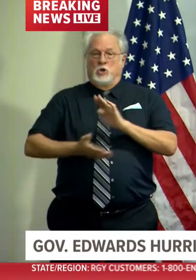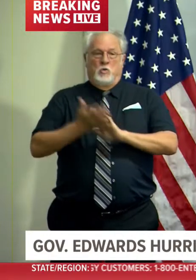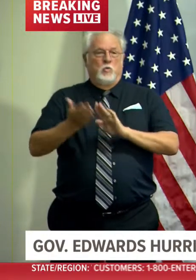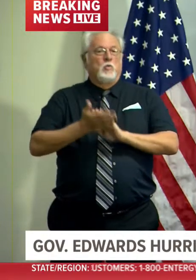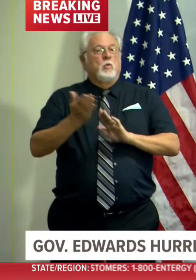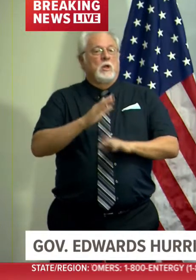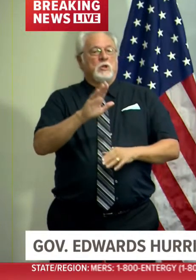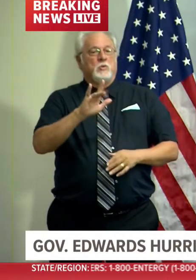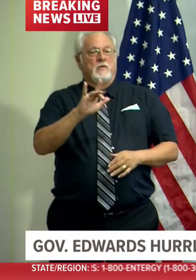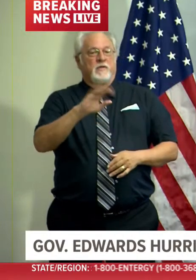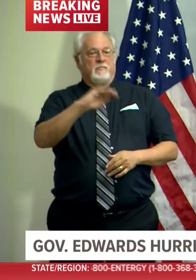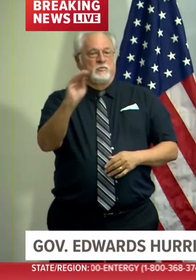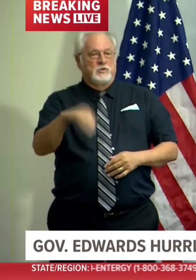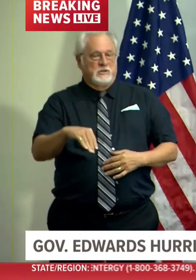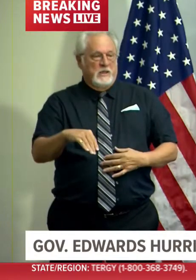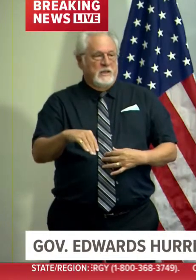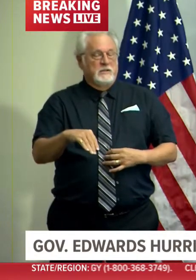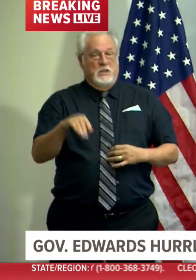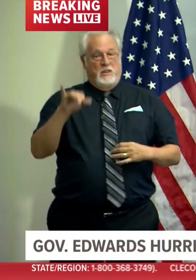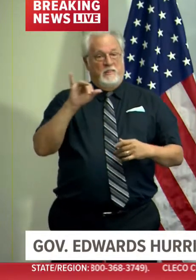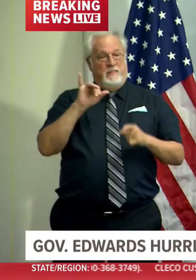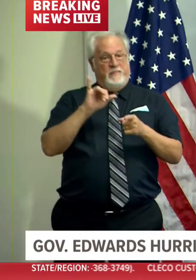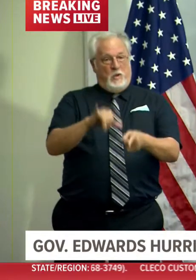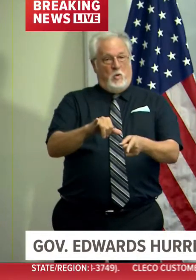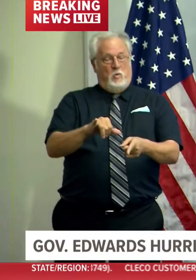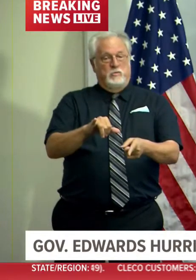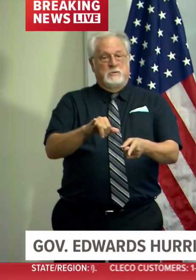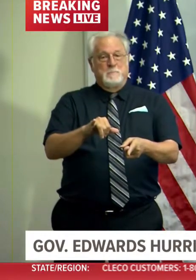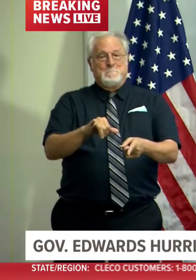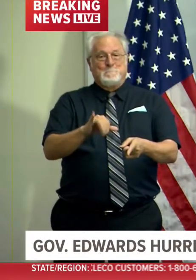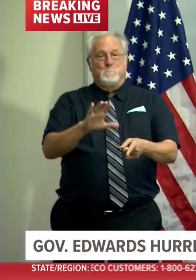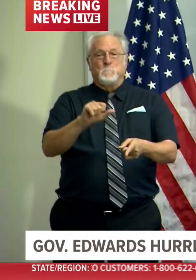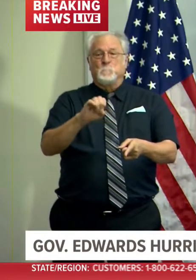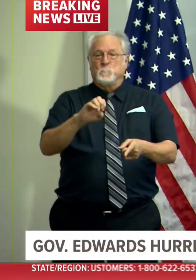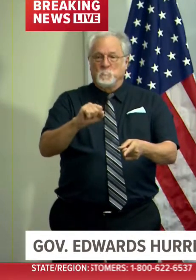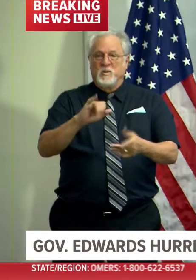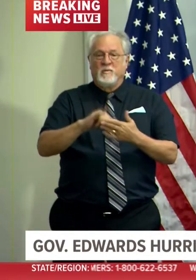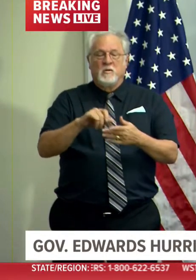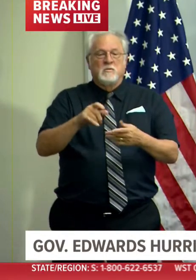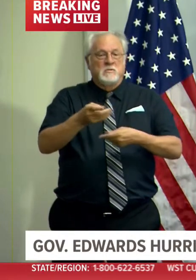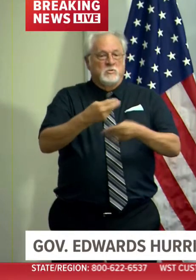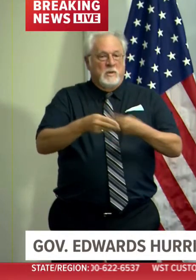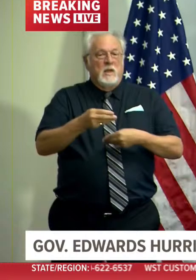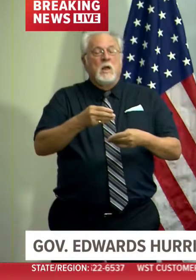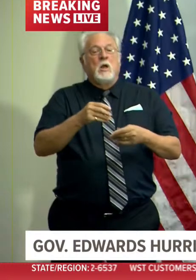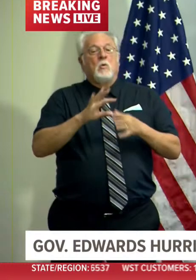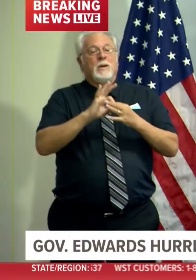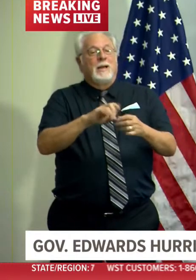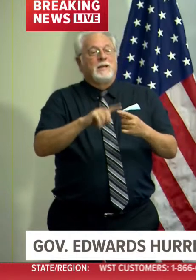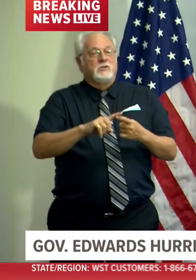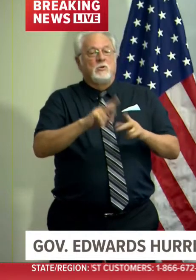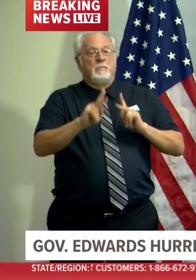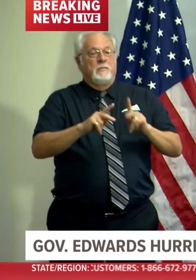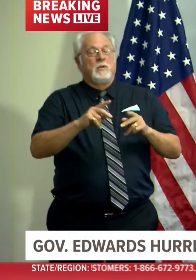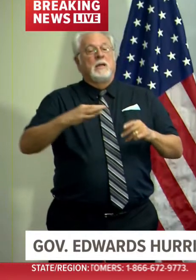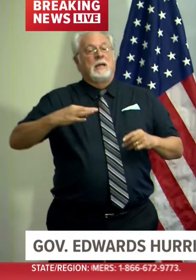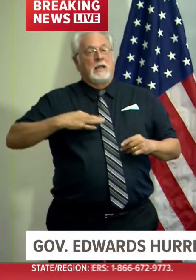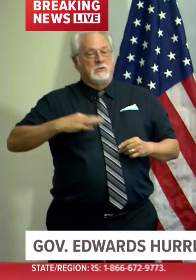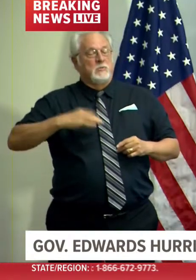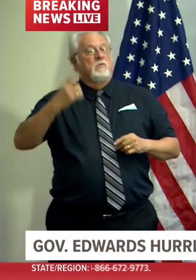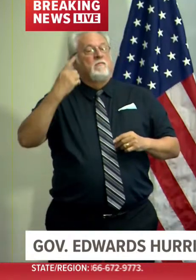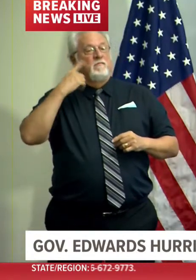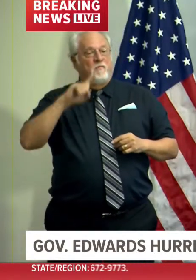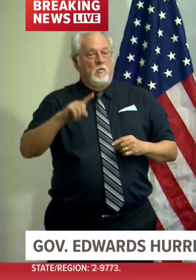remaining 25% of those cases, those transactions related to individuals eligible